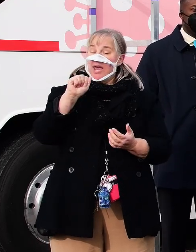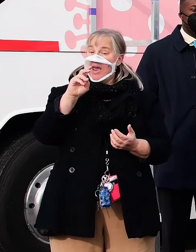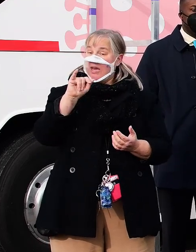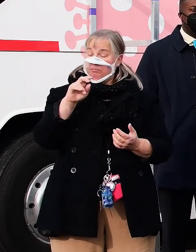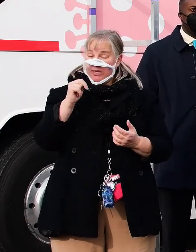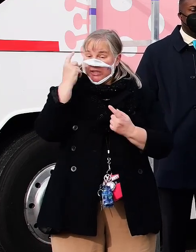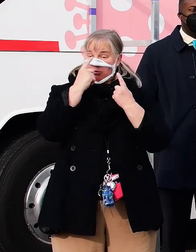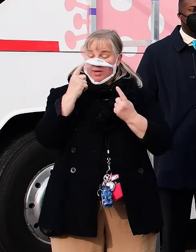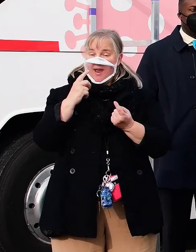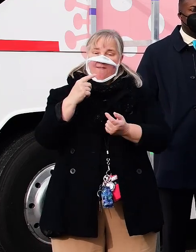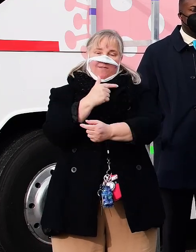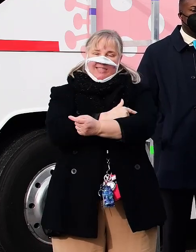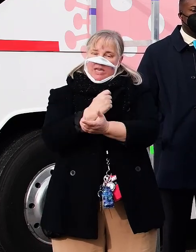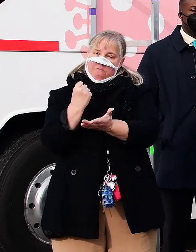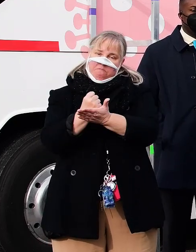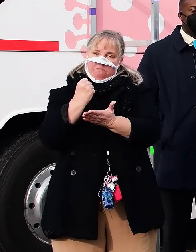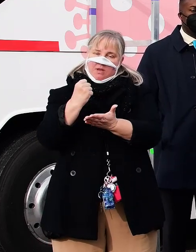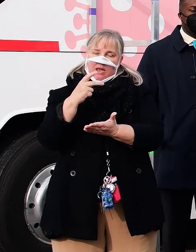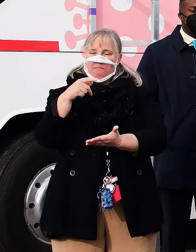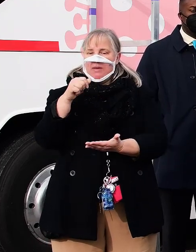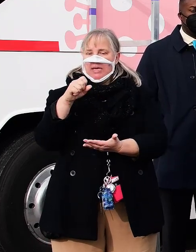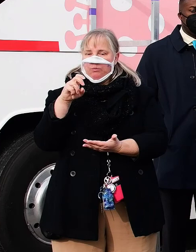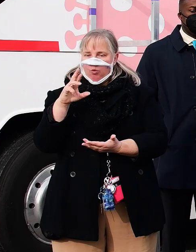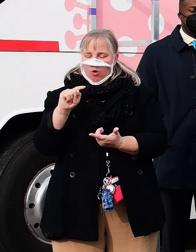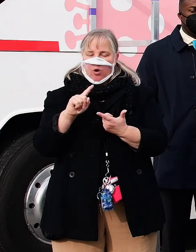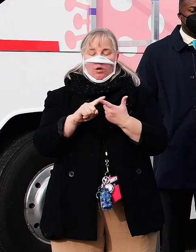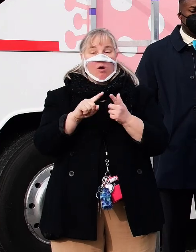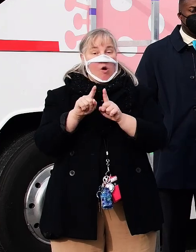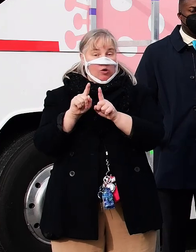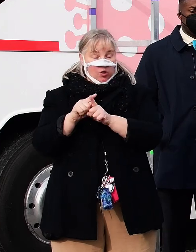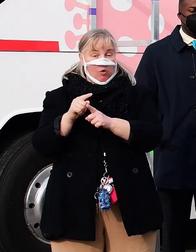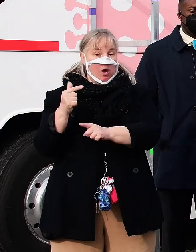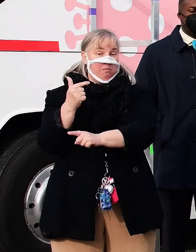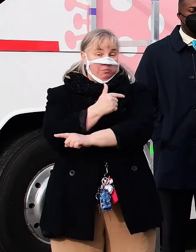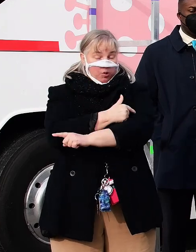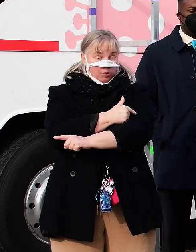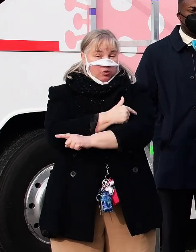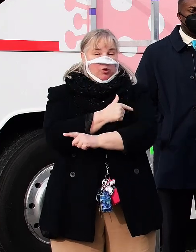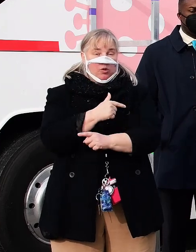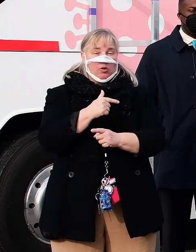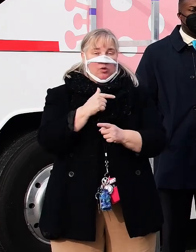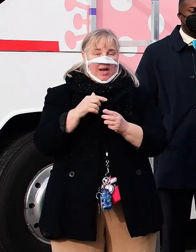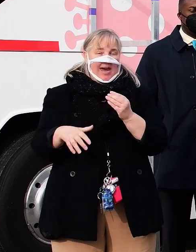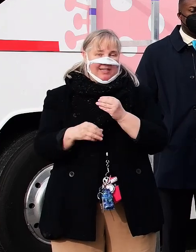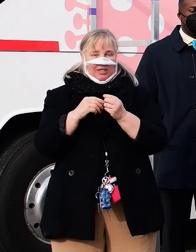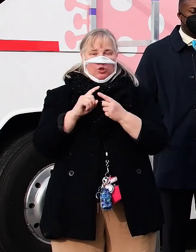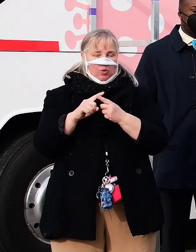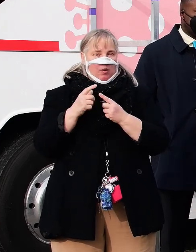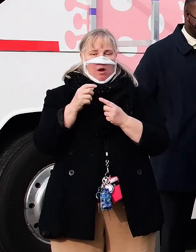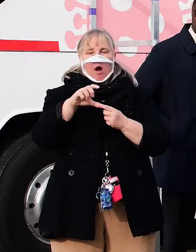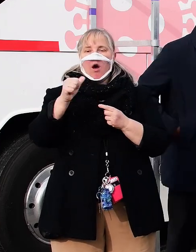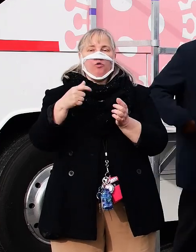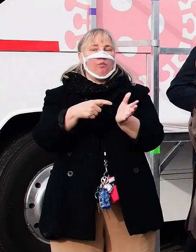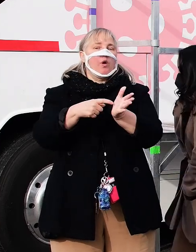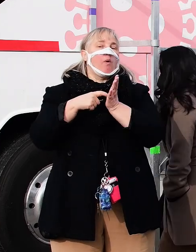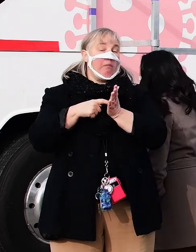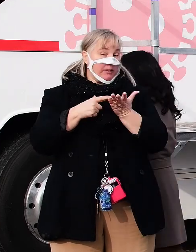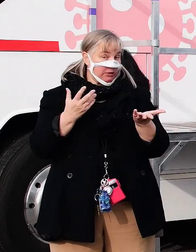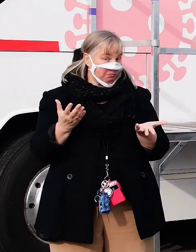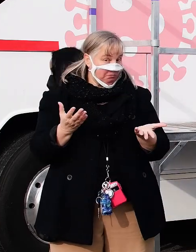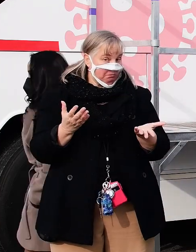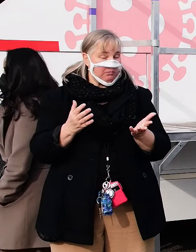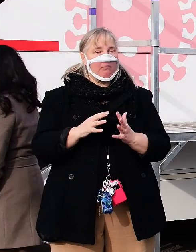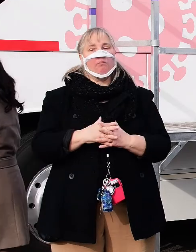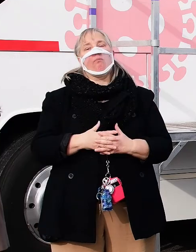passport or also a booster in addition to any potential requirement?